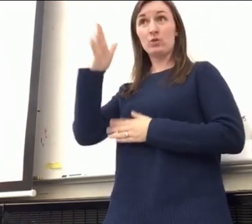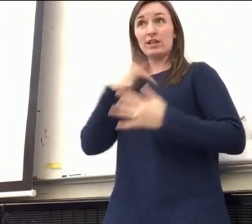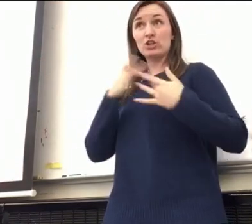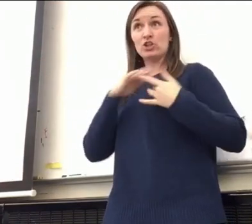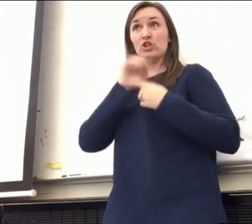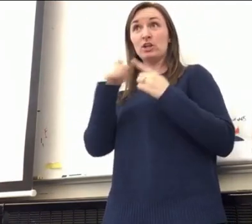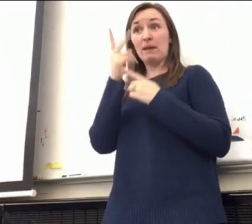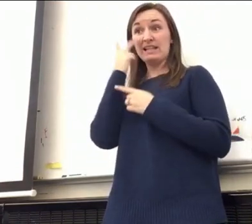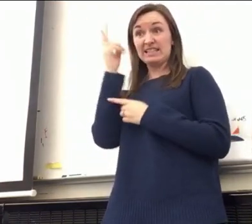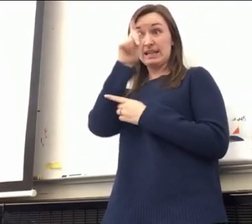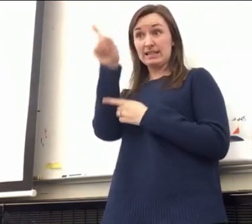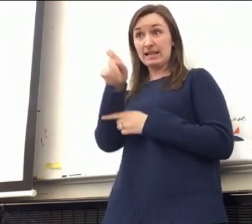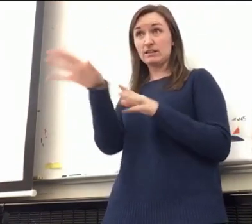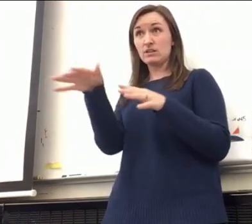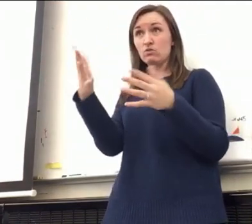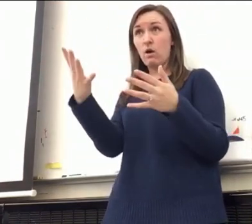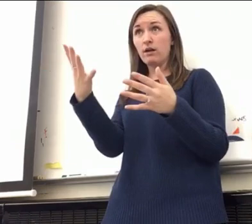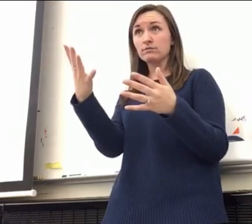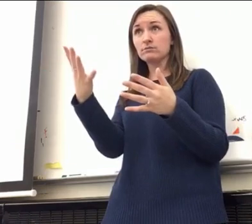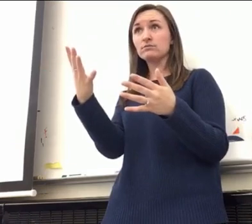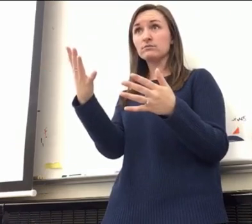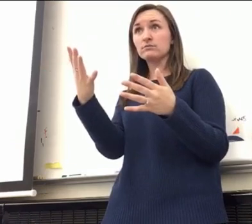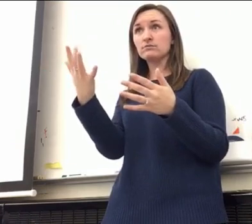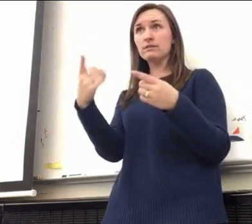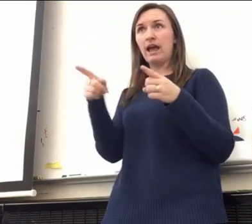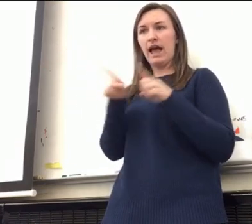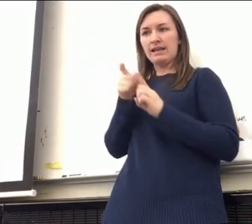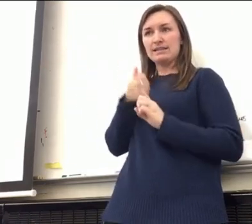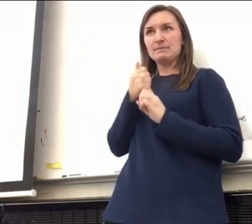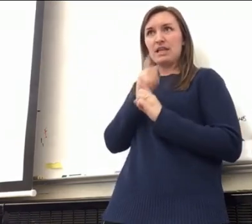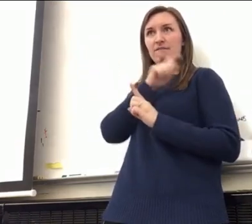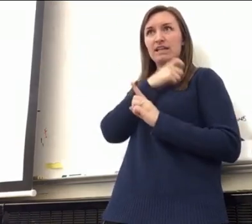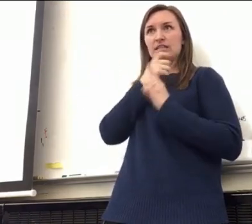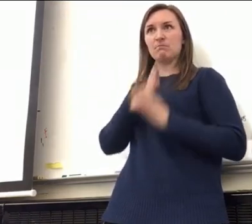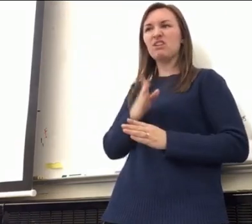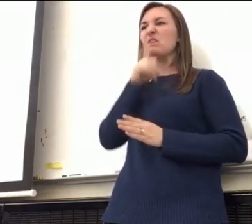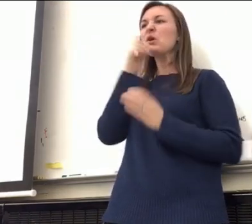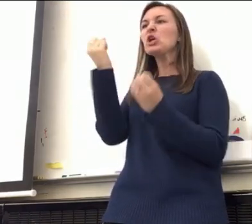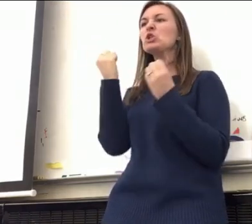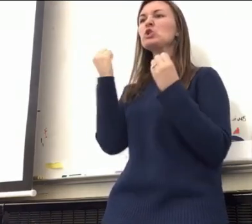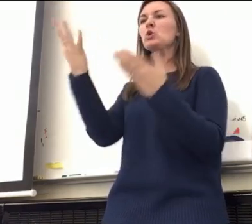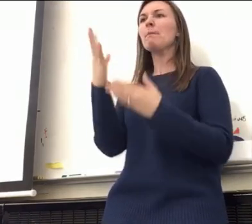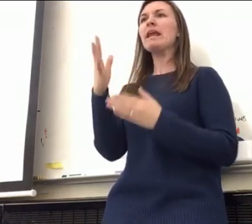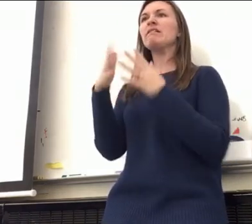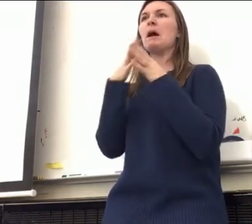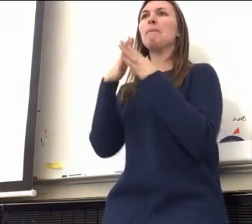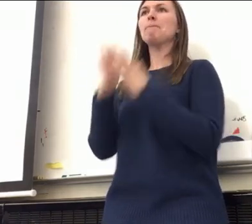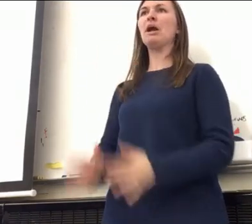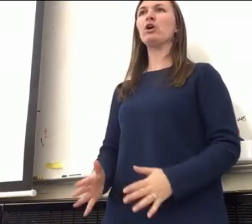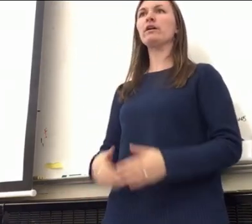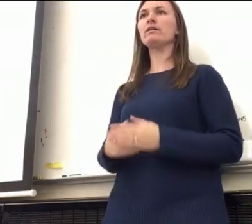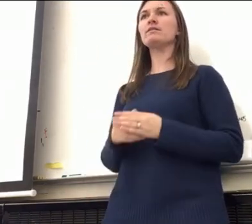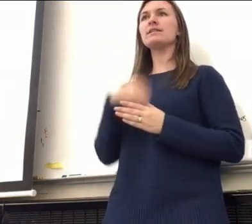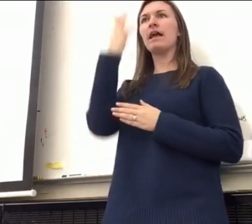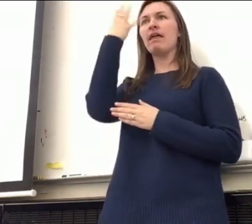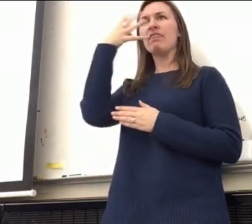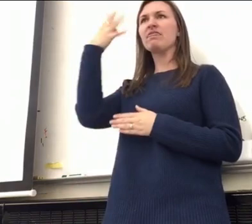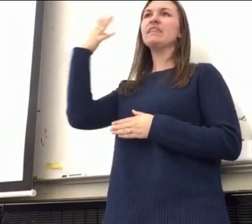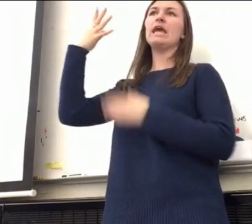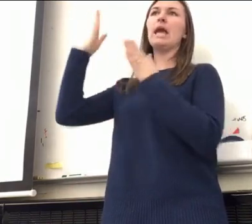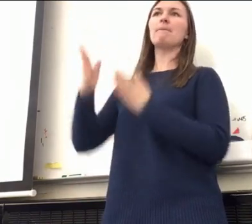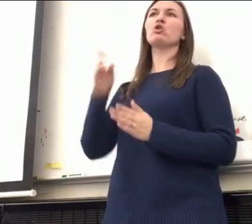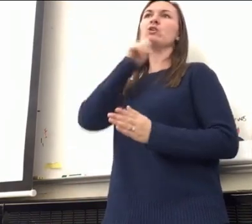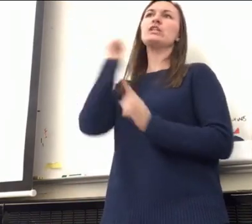seeing in Texas as somebody who's a Spaniard? There's too many Americans. Too many Americans. The immigrants are coming in. We're having too